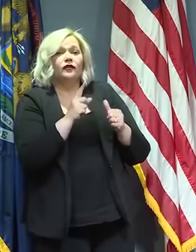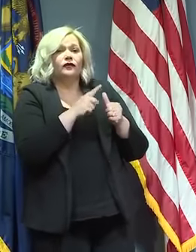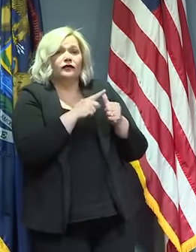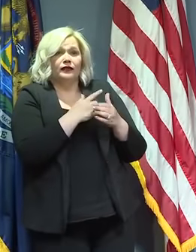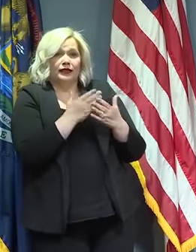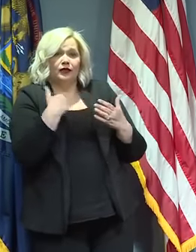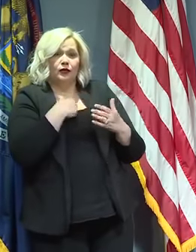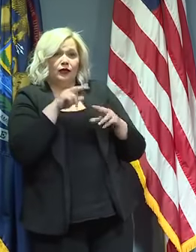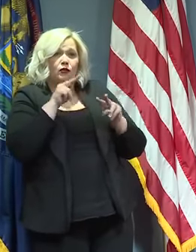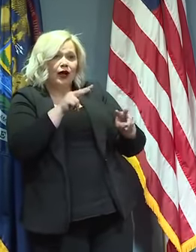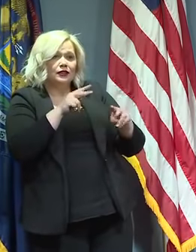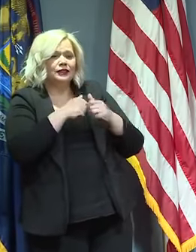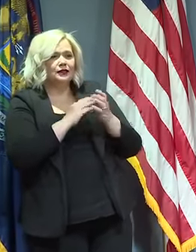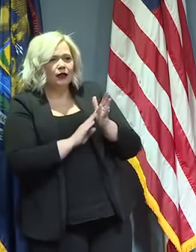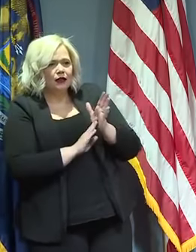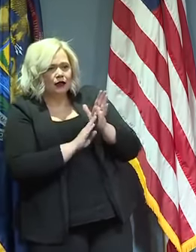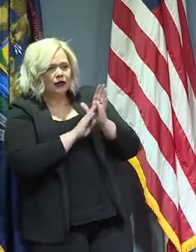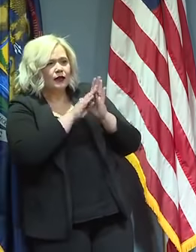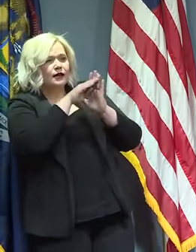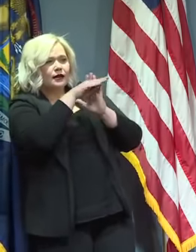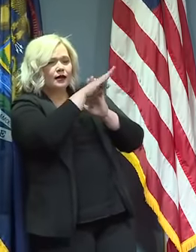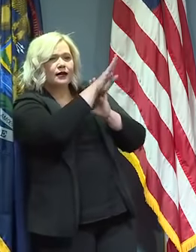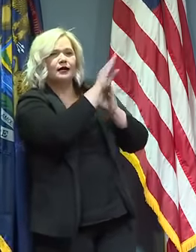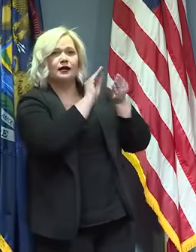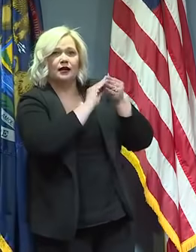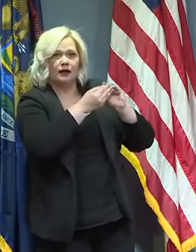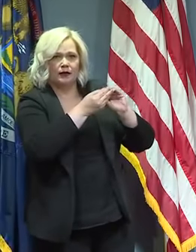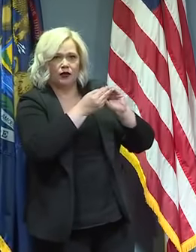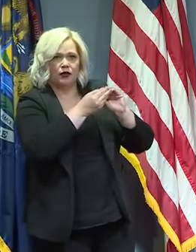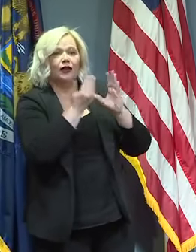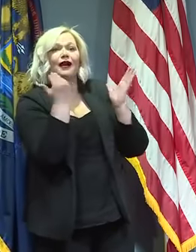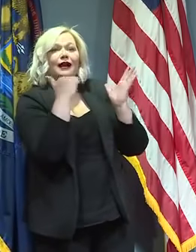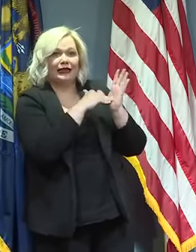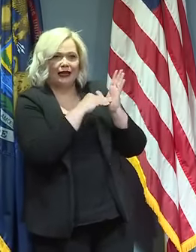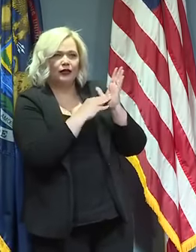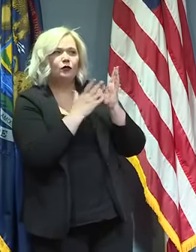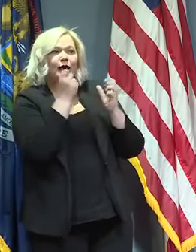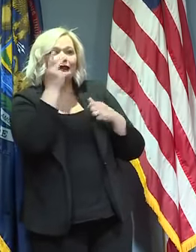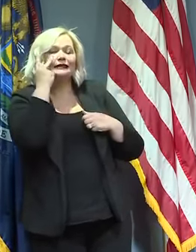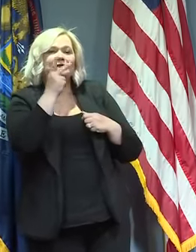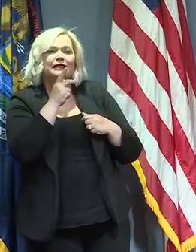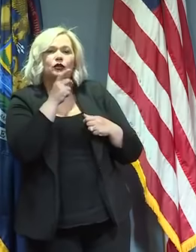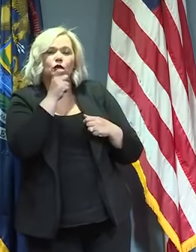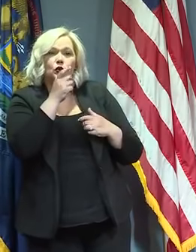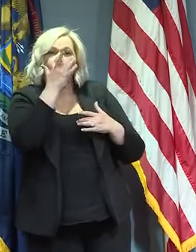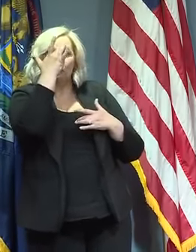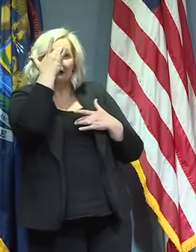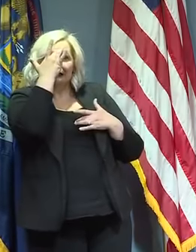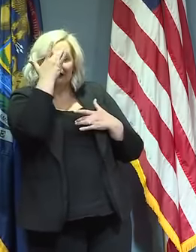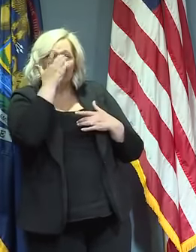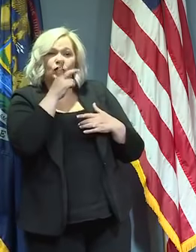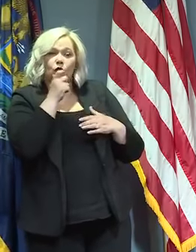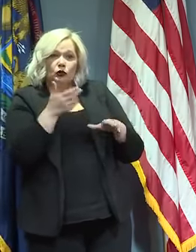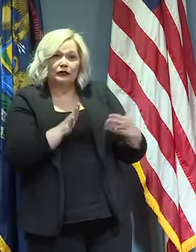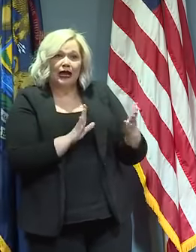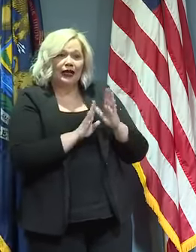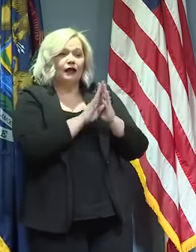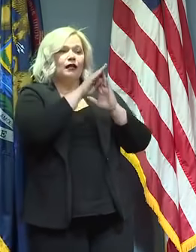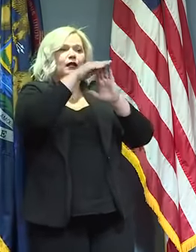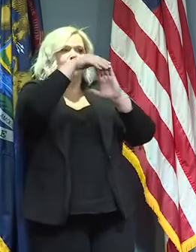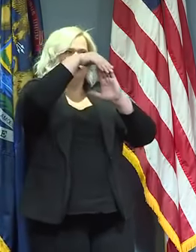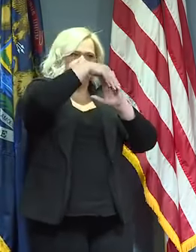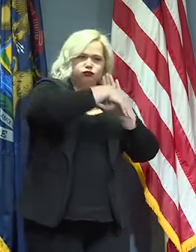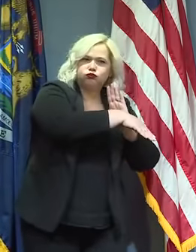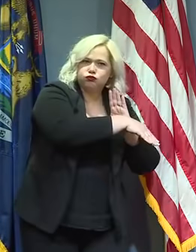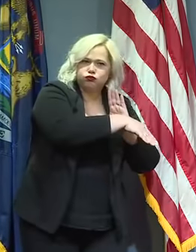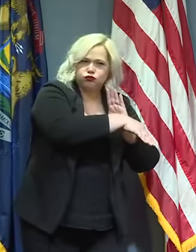of these things is the trajectory of cases. We want to see positive trends in the number of cases and deaths, meaning they're going down.